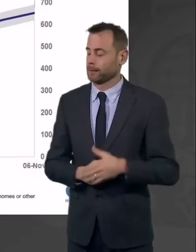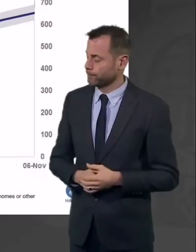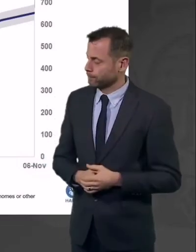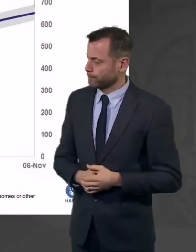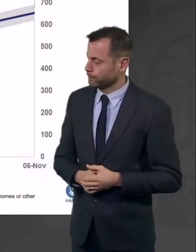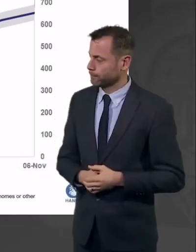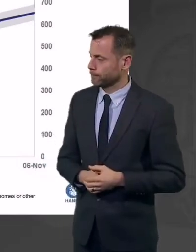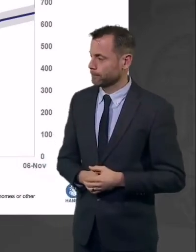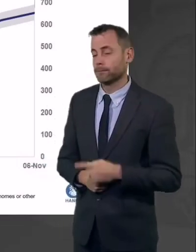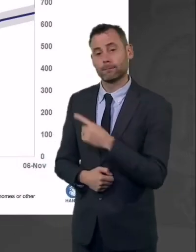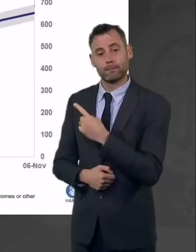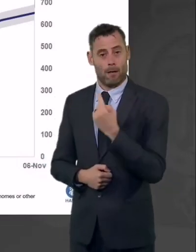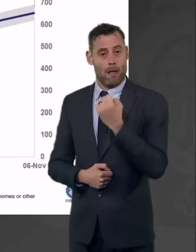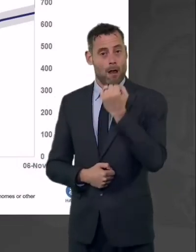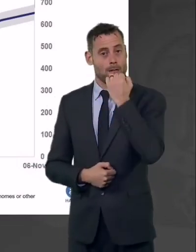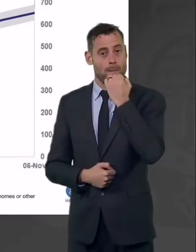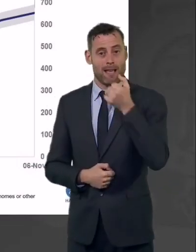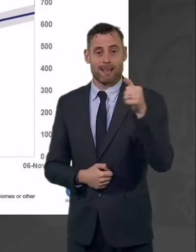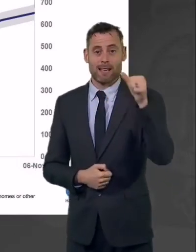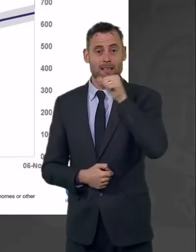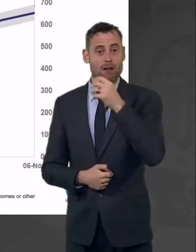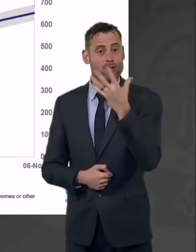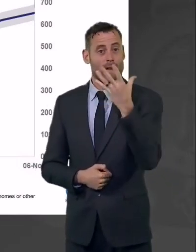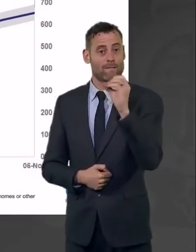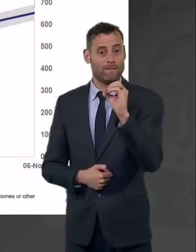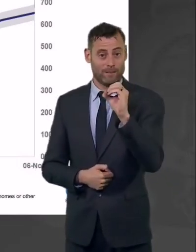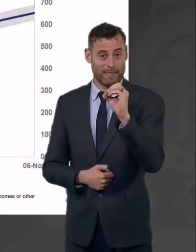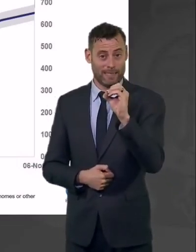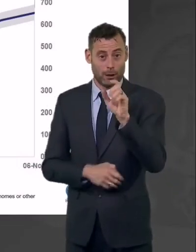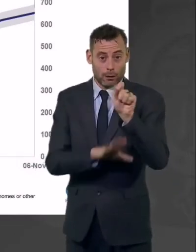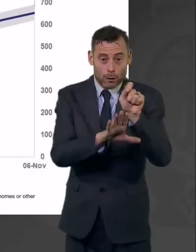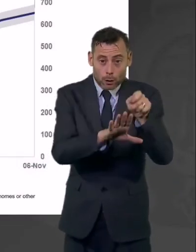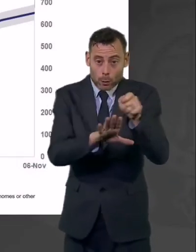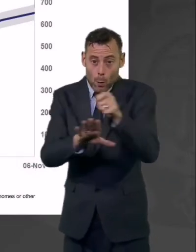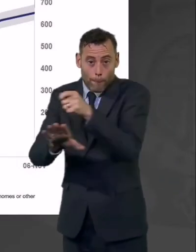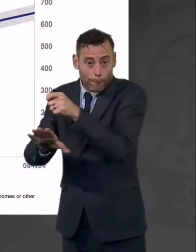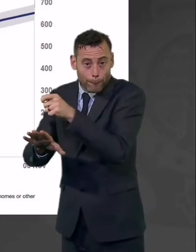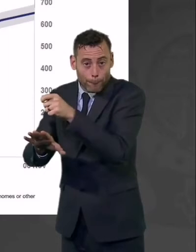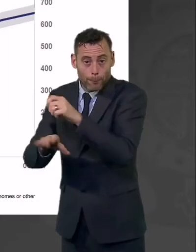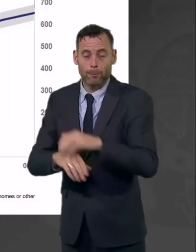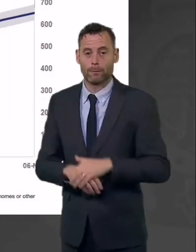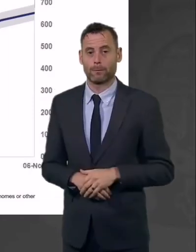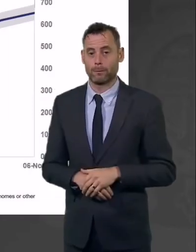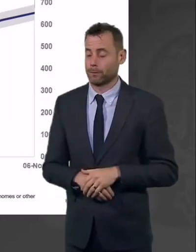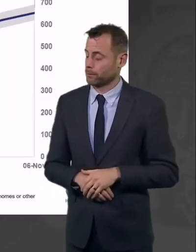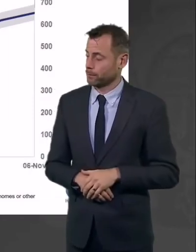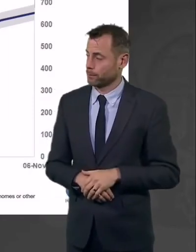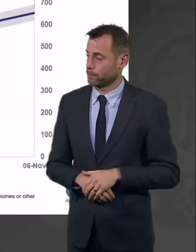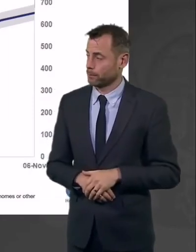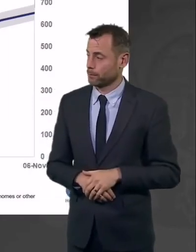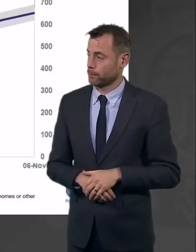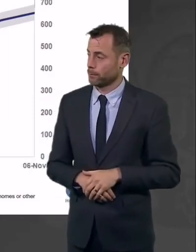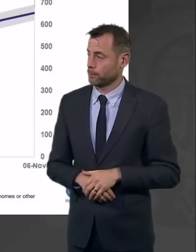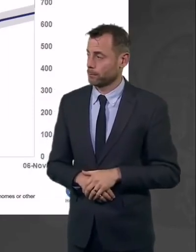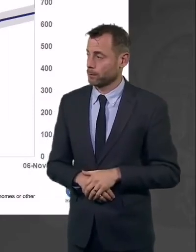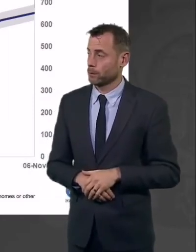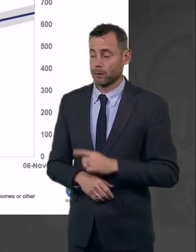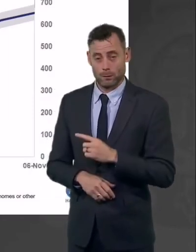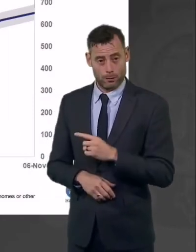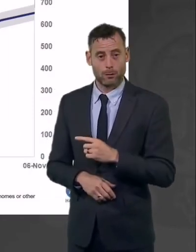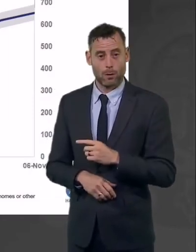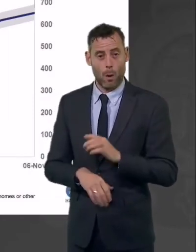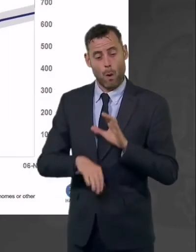survey, more than 150 people took part. So at the moment, our estimate is that about 1 in 85